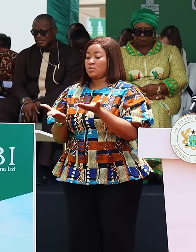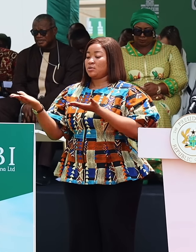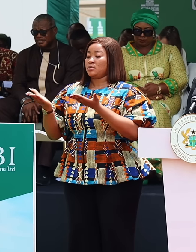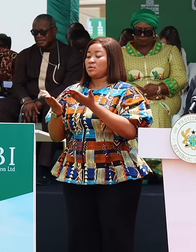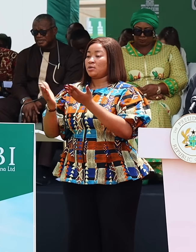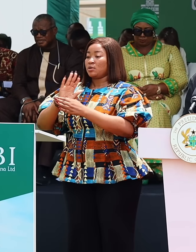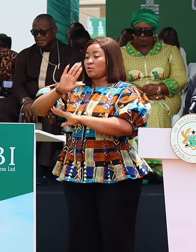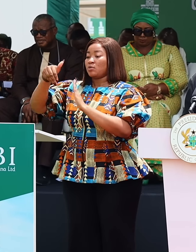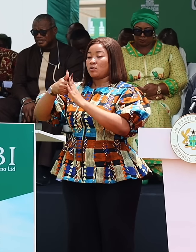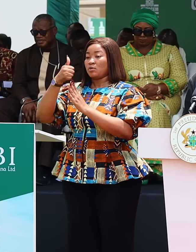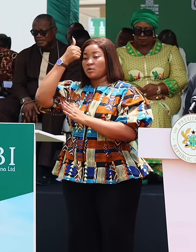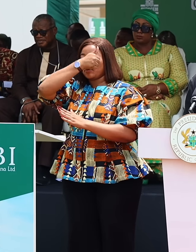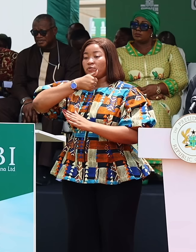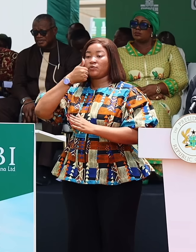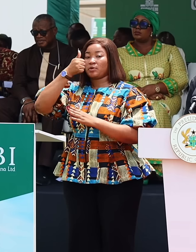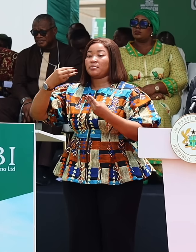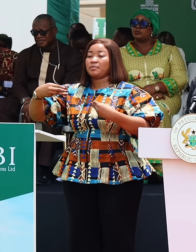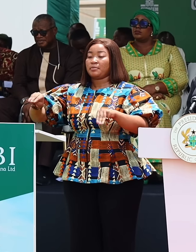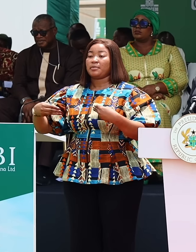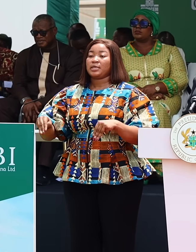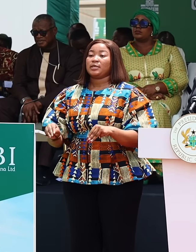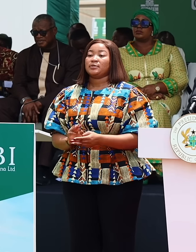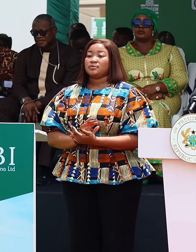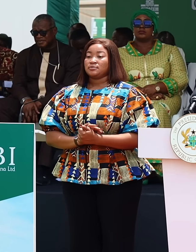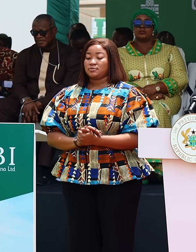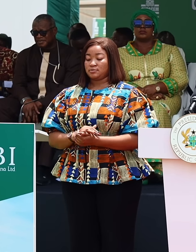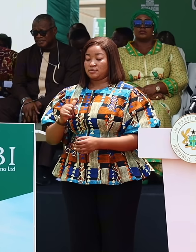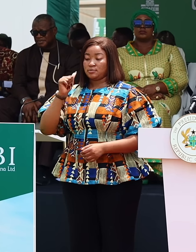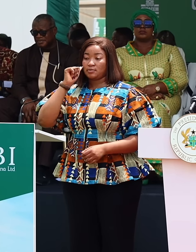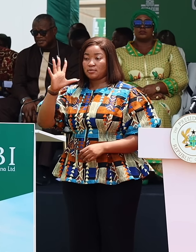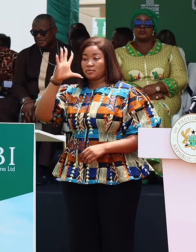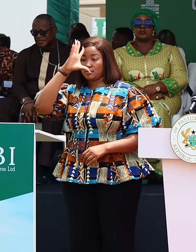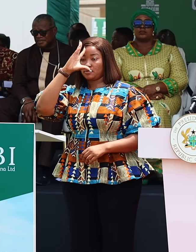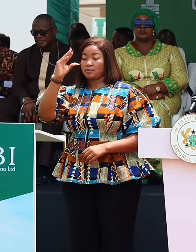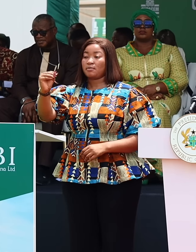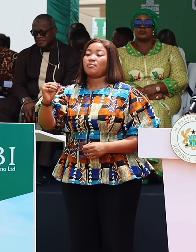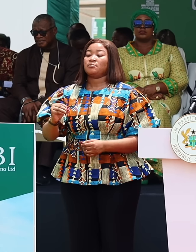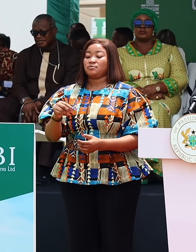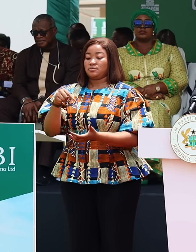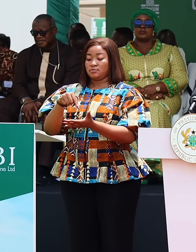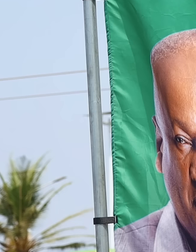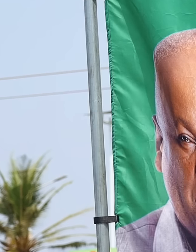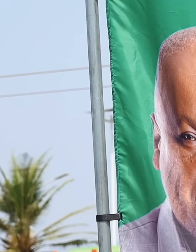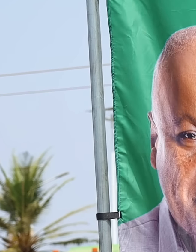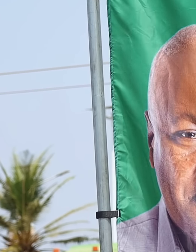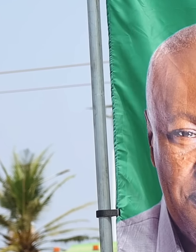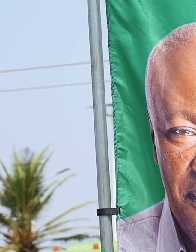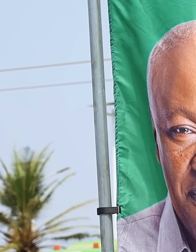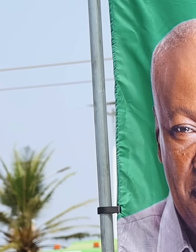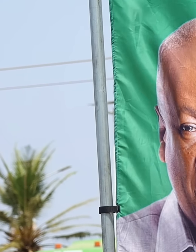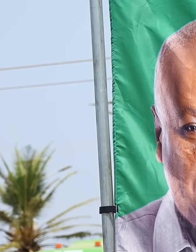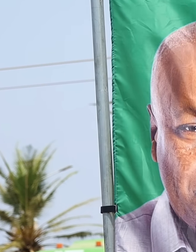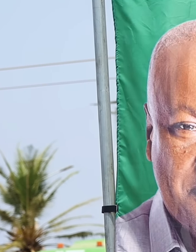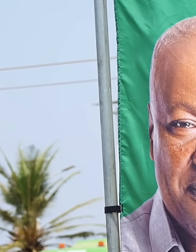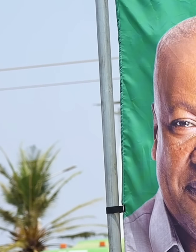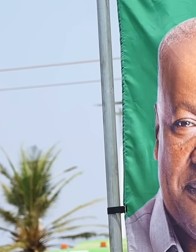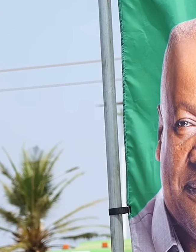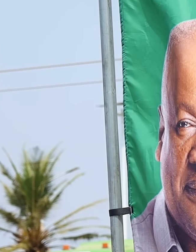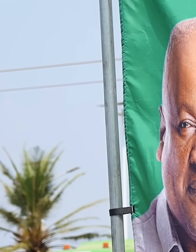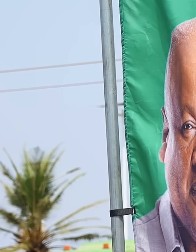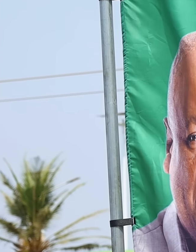the entire African market. Ladies and gentlemen, this facility has also been designed to operate